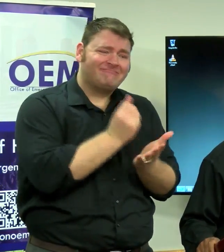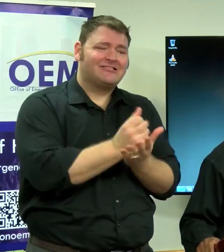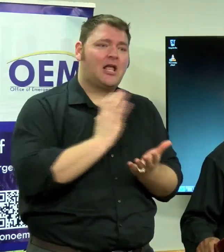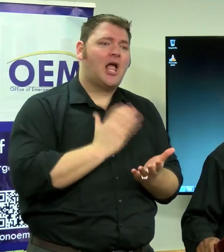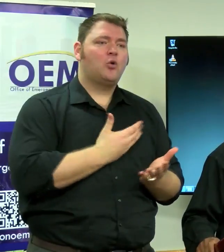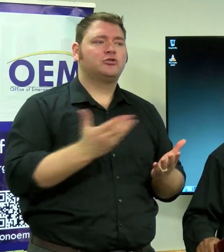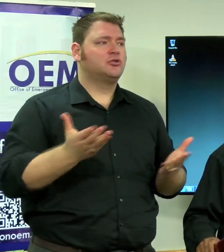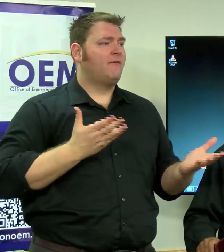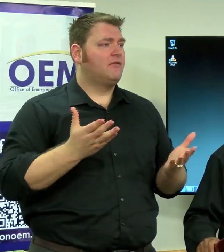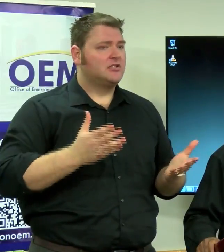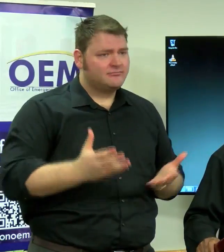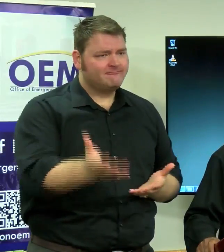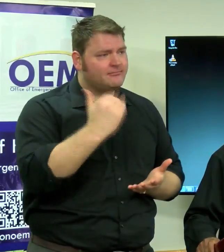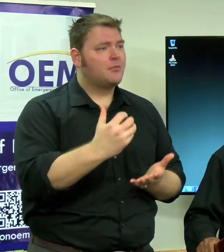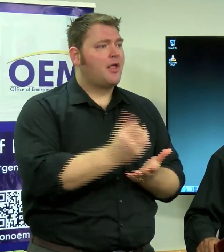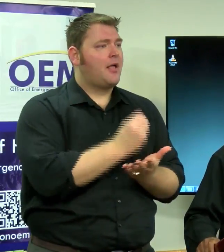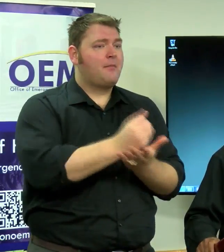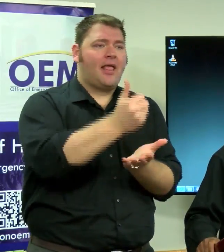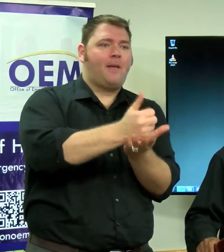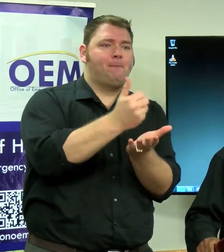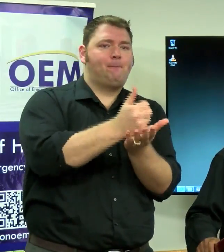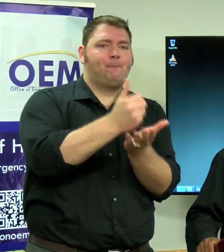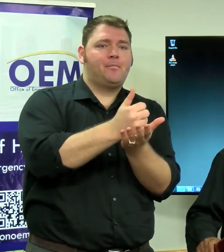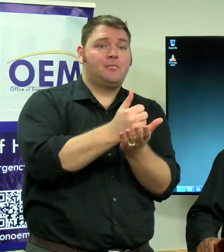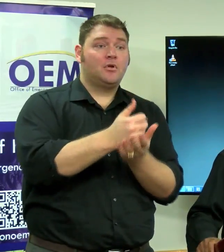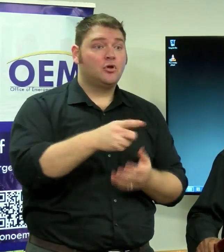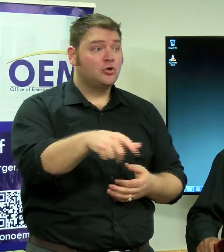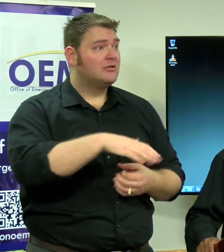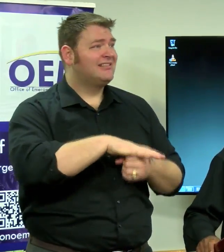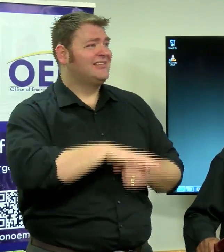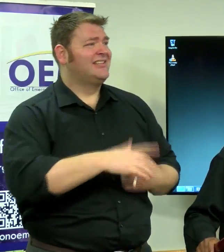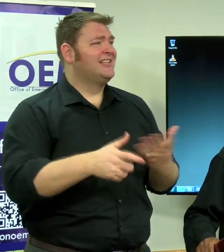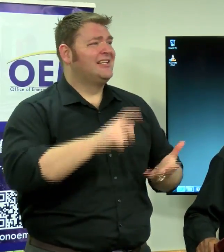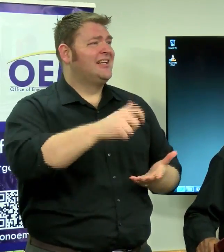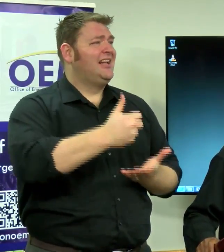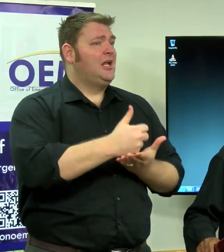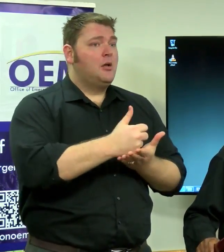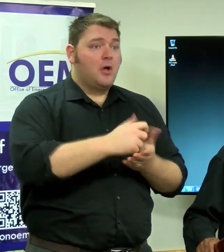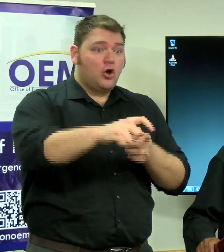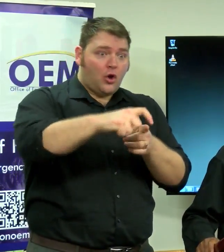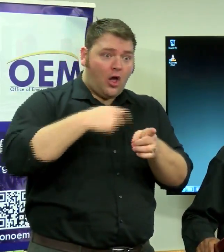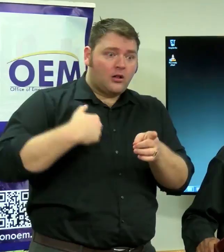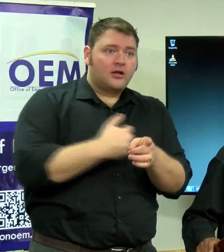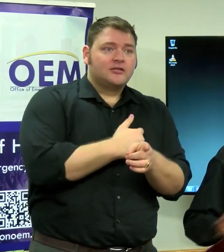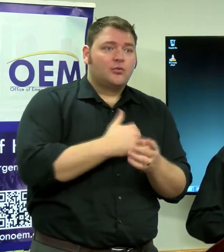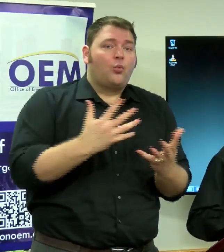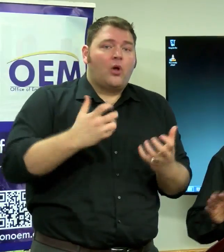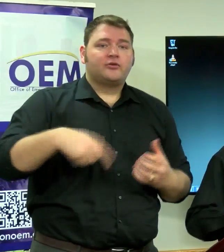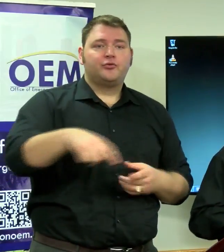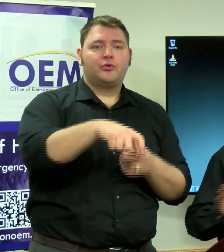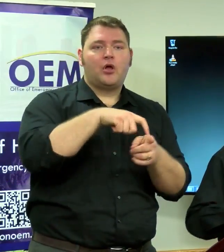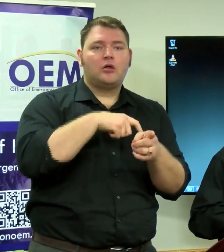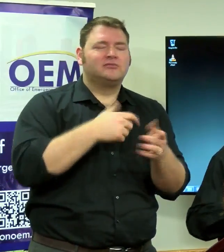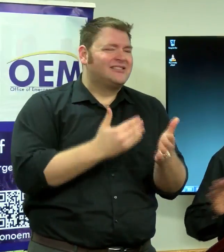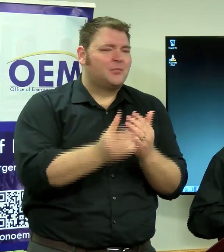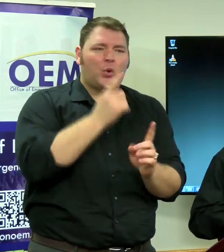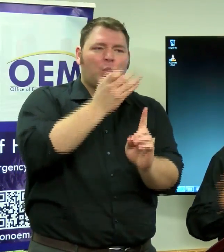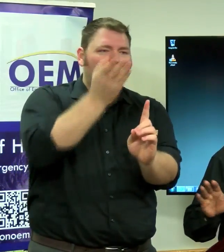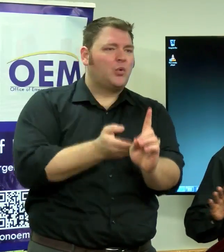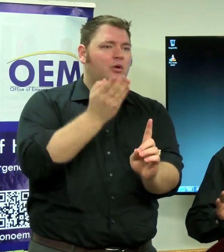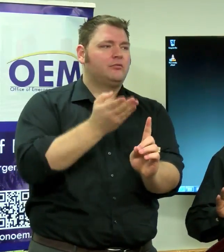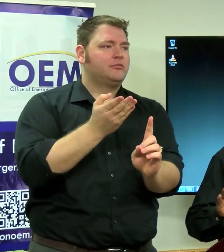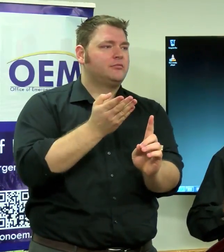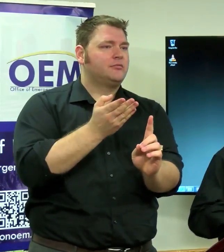that we have. If you're in a stressful situation and you need help, you call us for help. We want you to call. There is absolutely